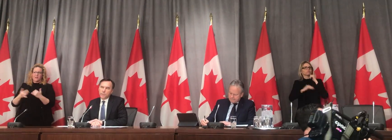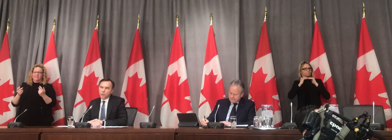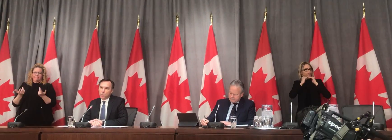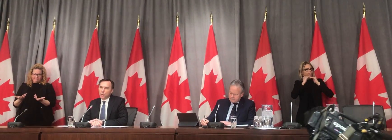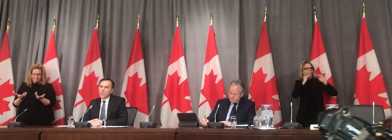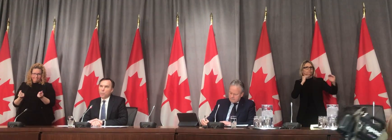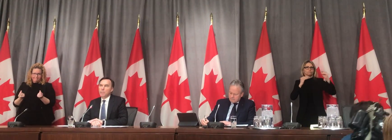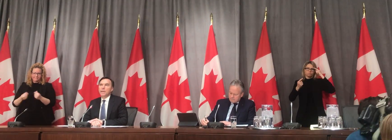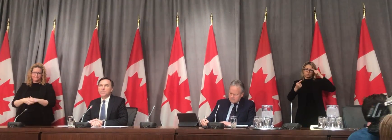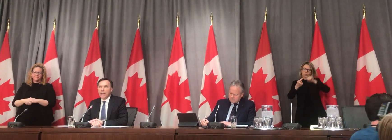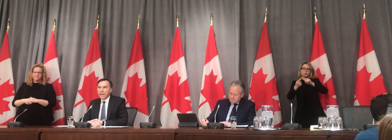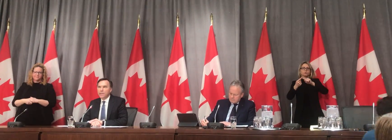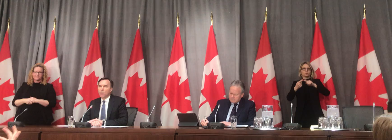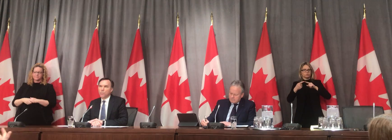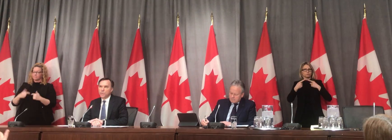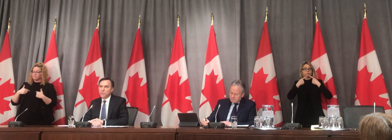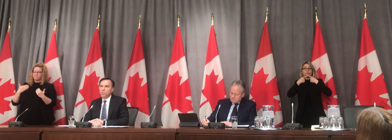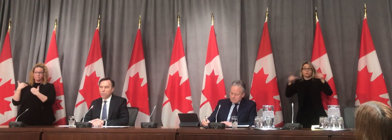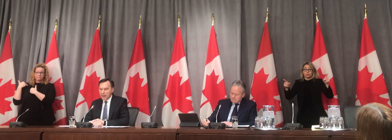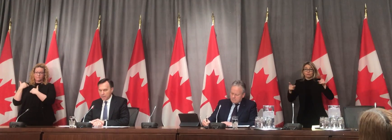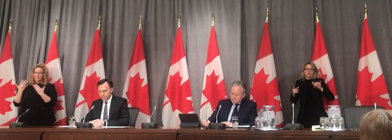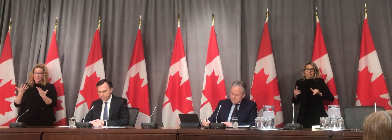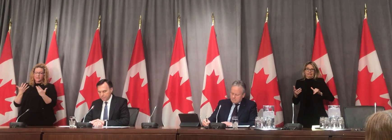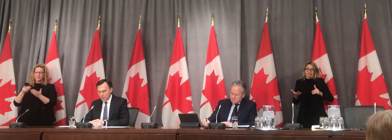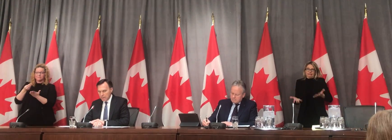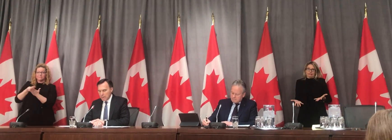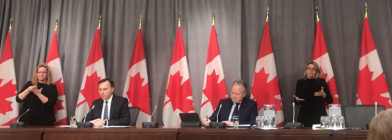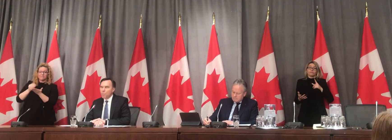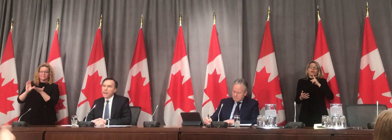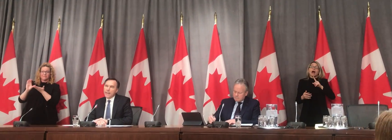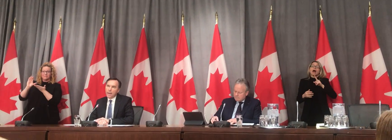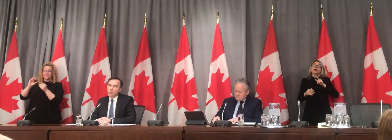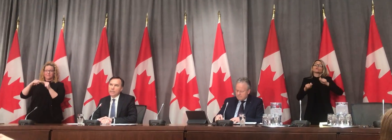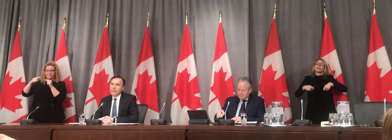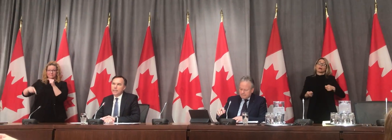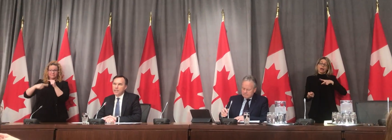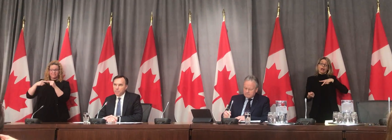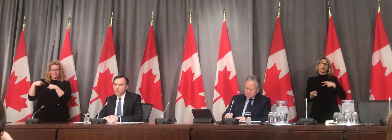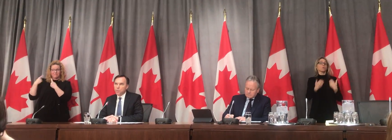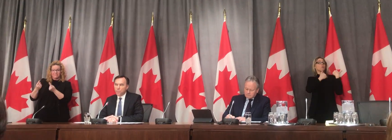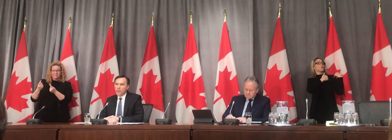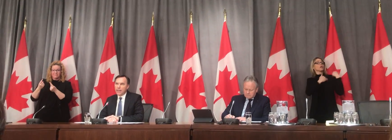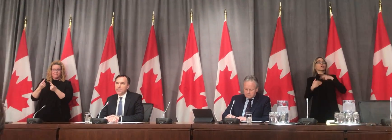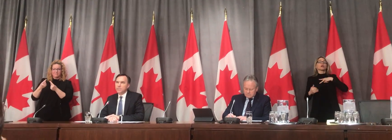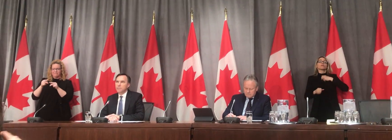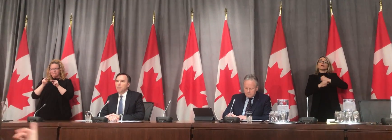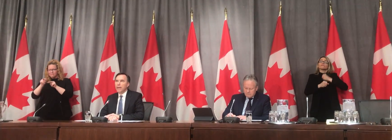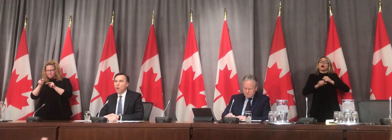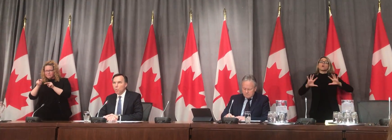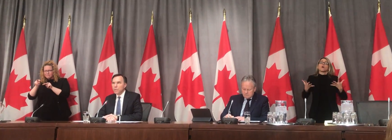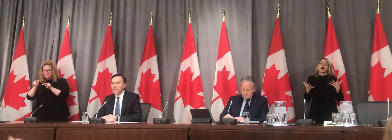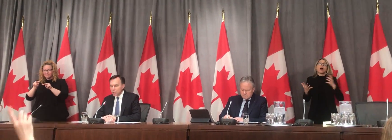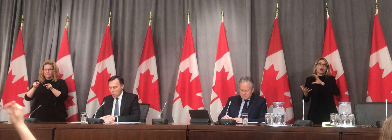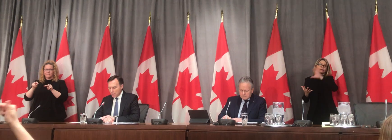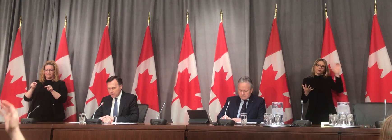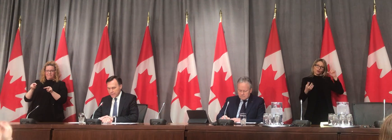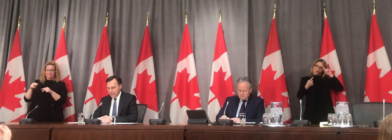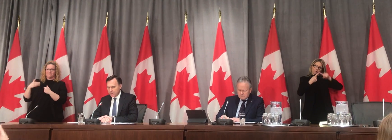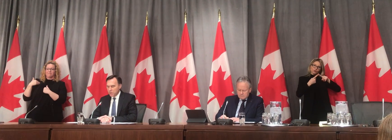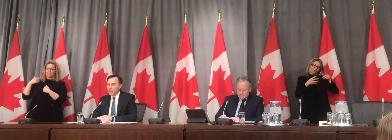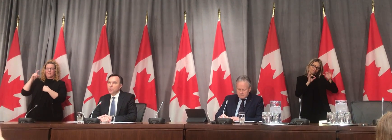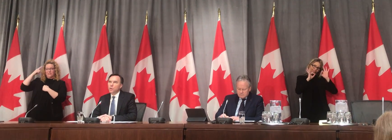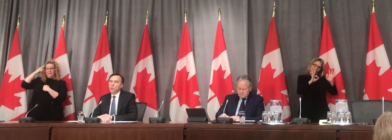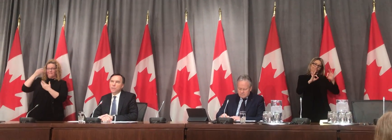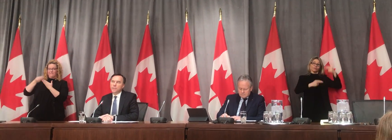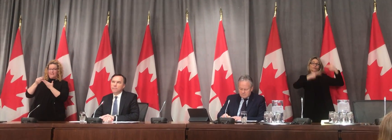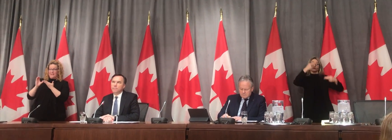is to ensure that we maintain our fiscal track. But right now, as Minister of Finance, my only job